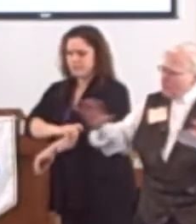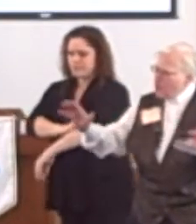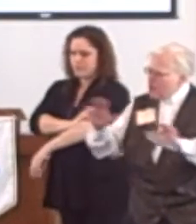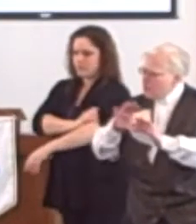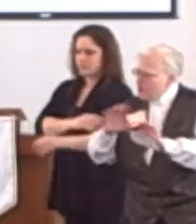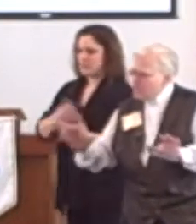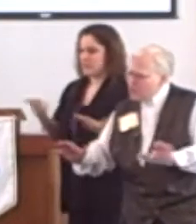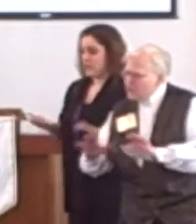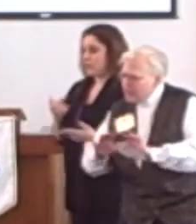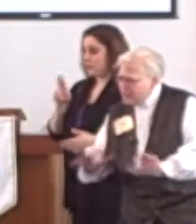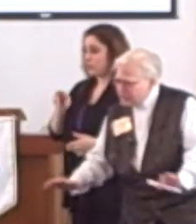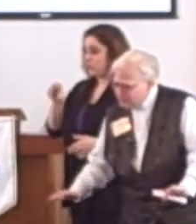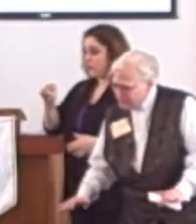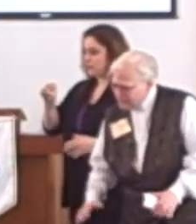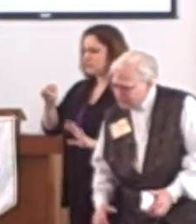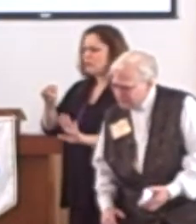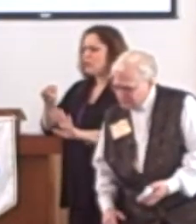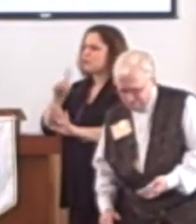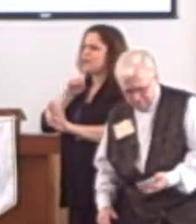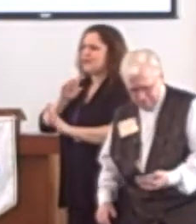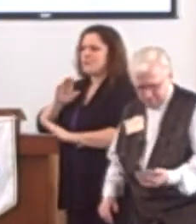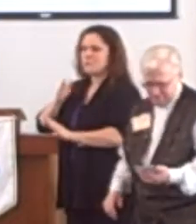even before we were a country,